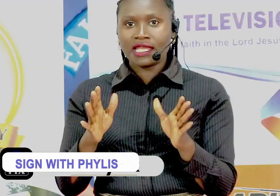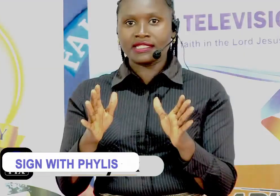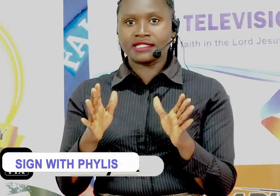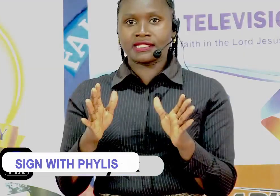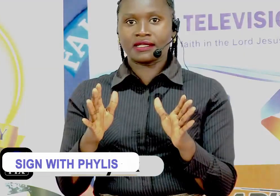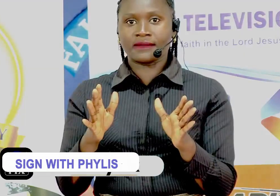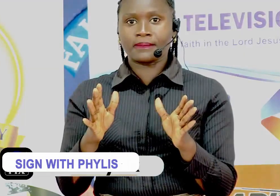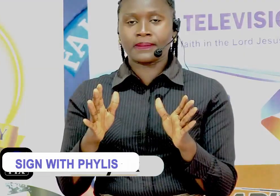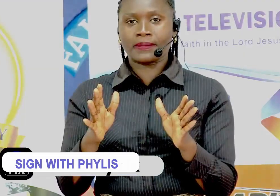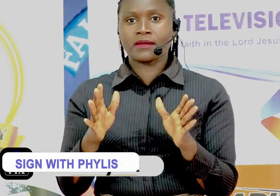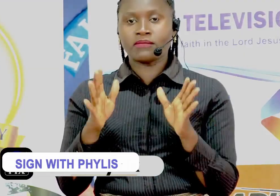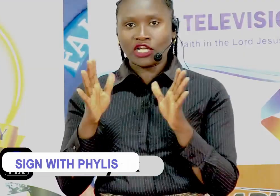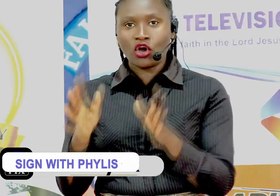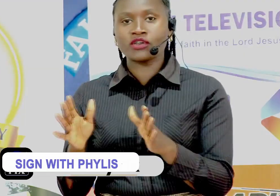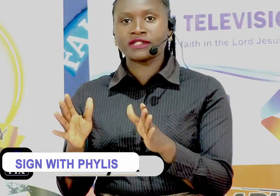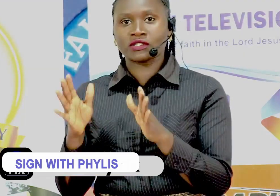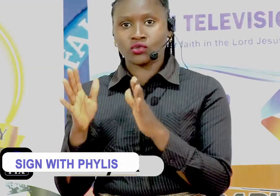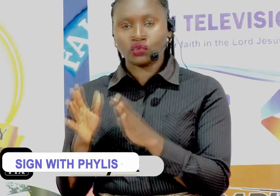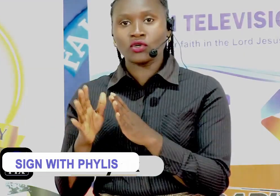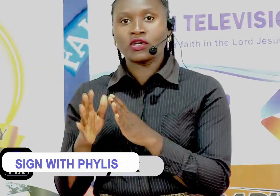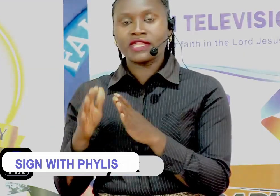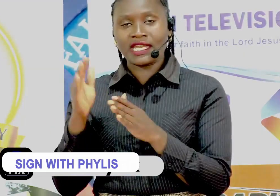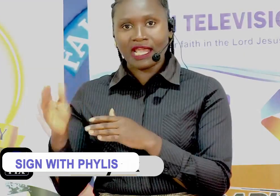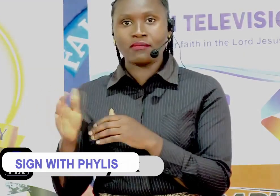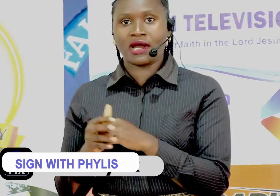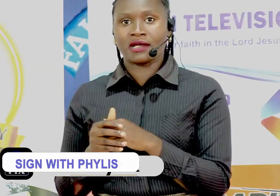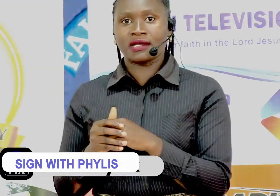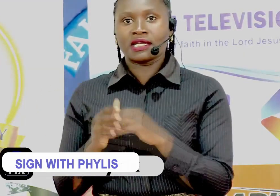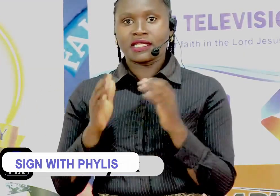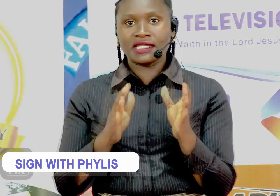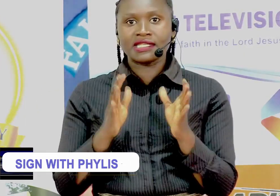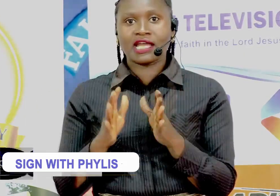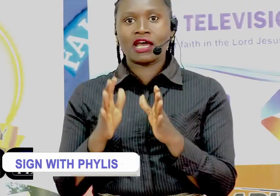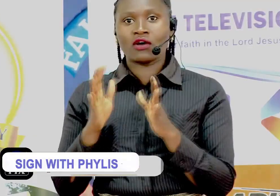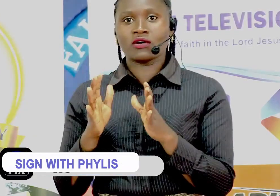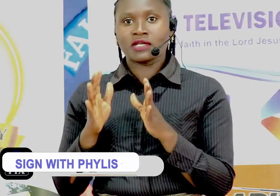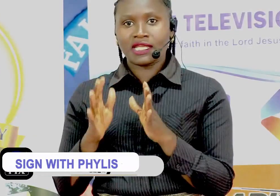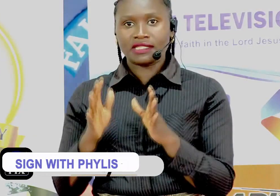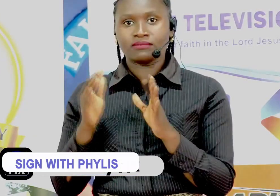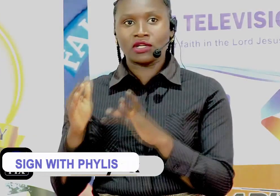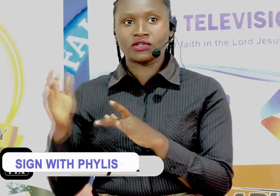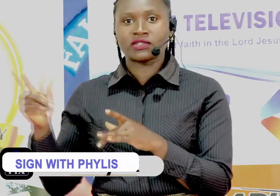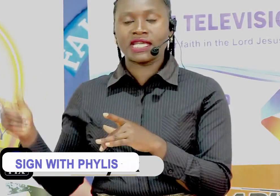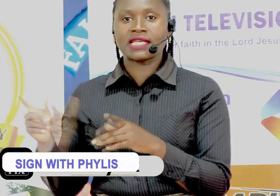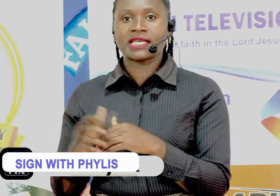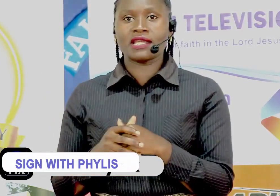it belongs to the neighbor. This cow, it belongs to the neighbor.